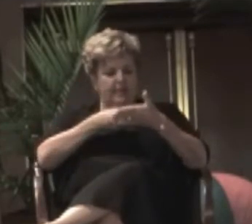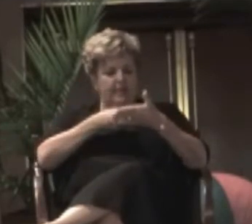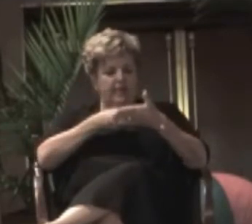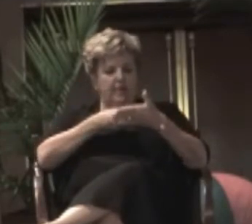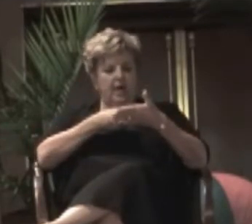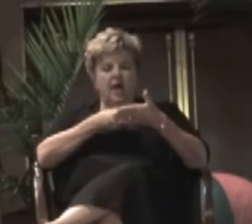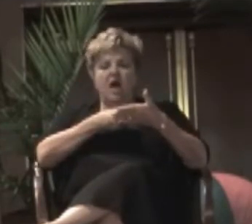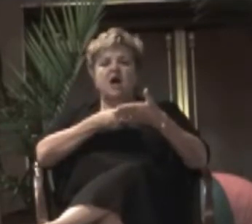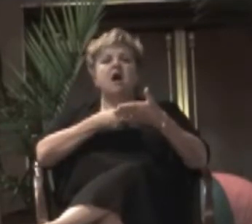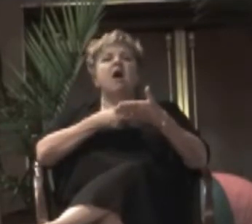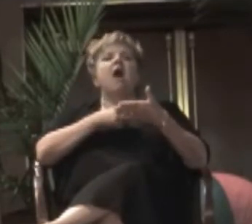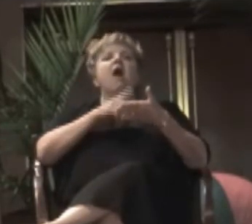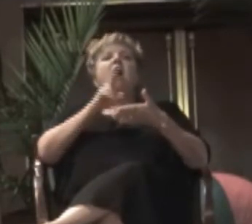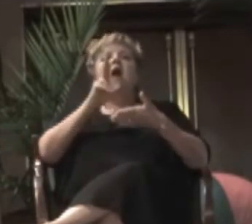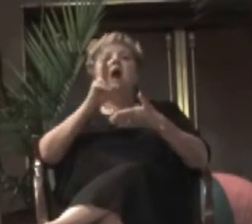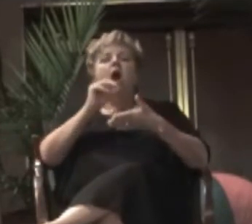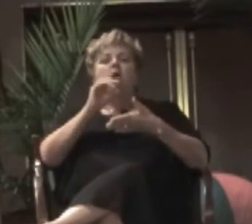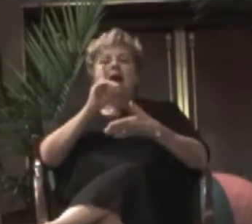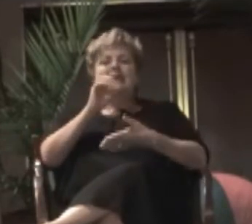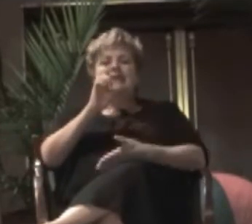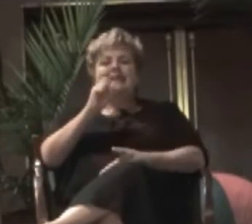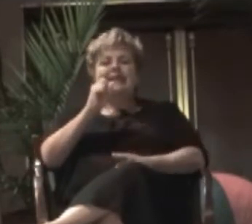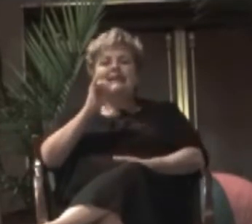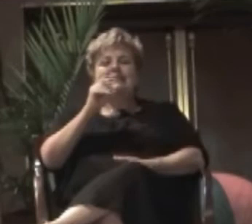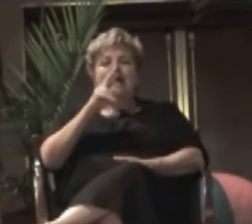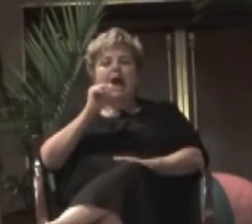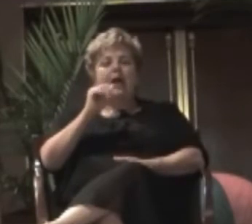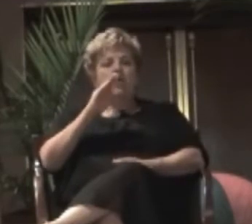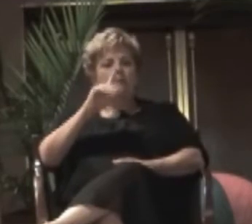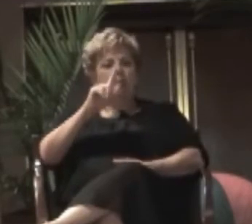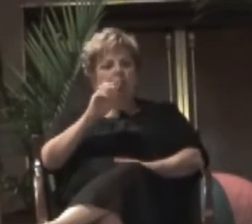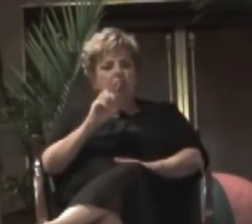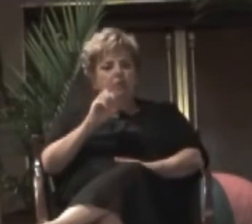undesirably discharged, unfit for military service,